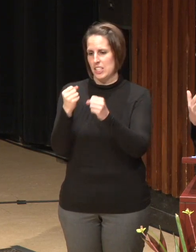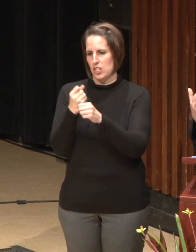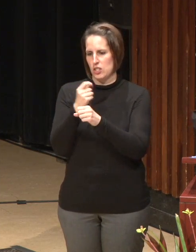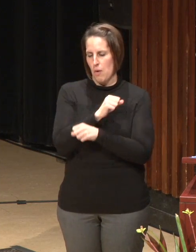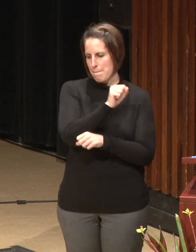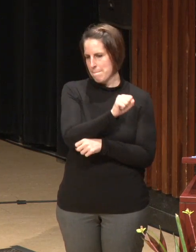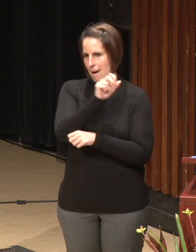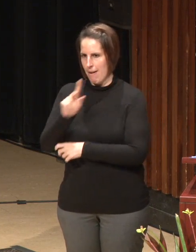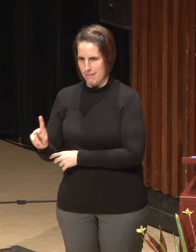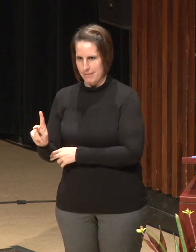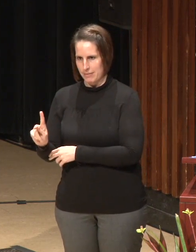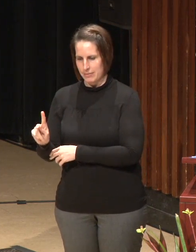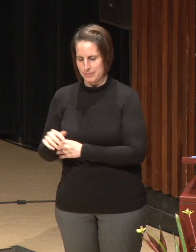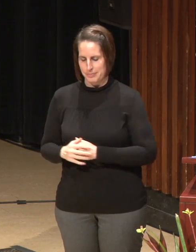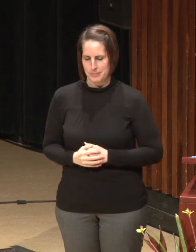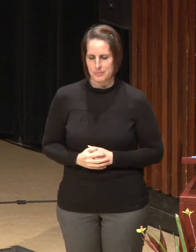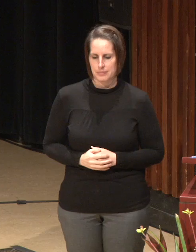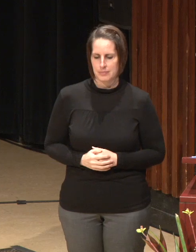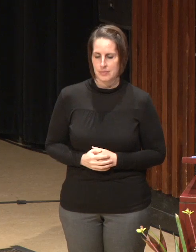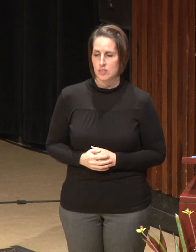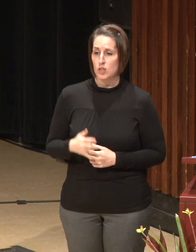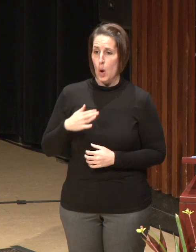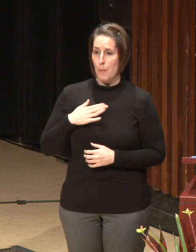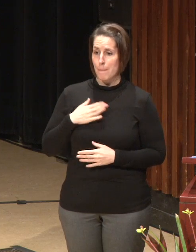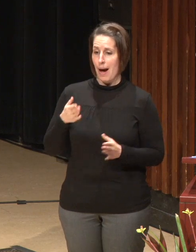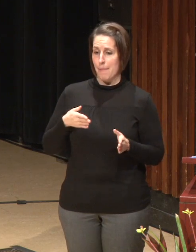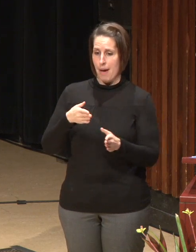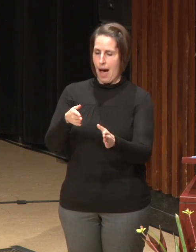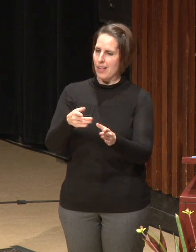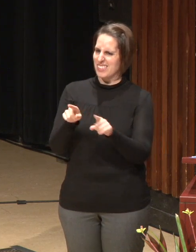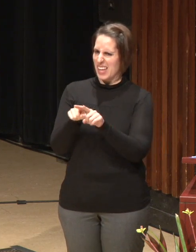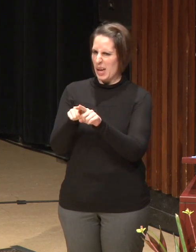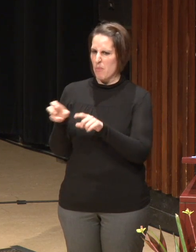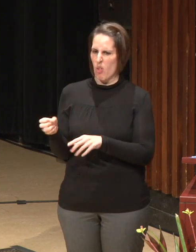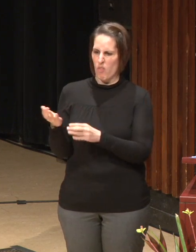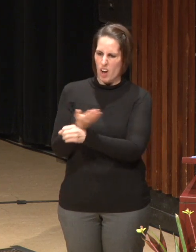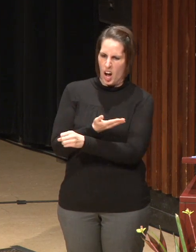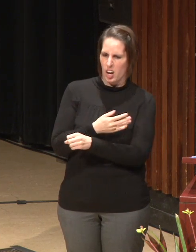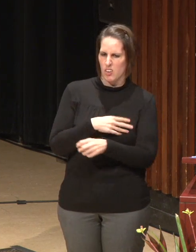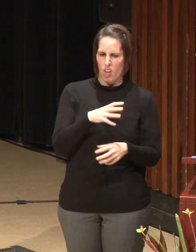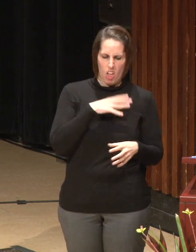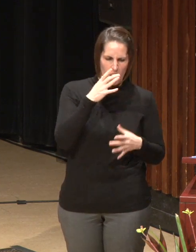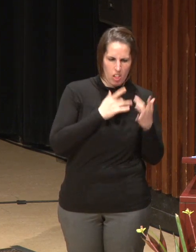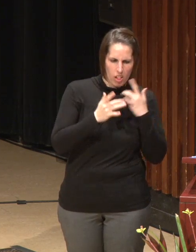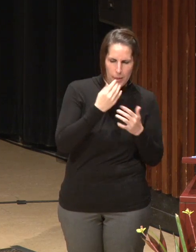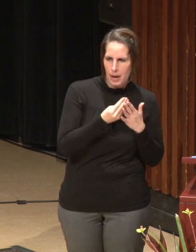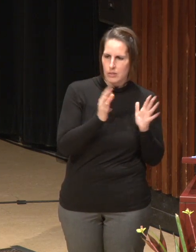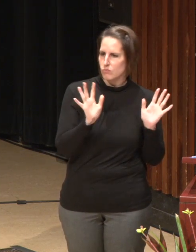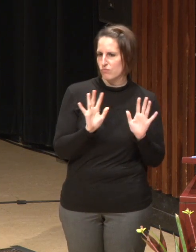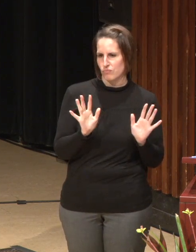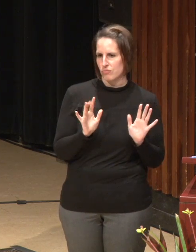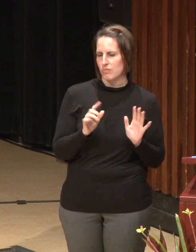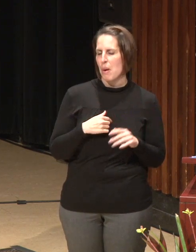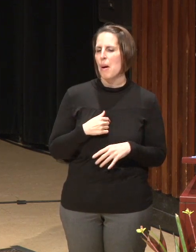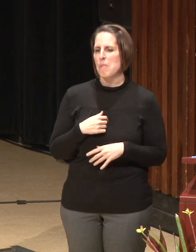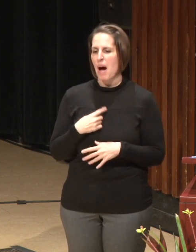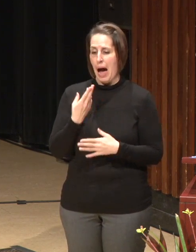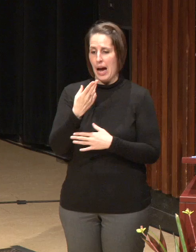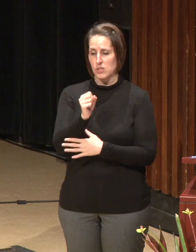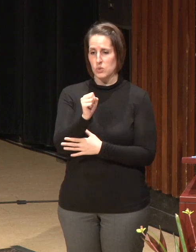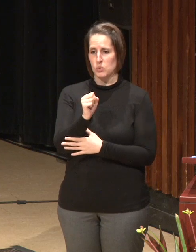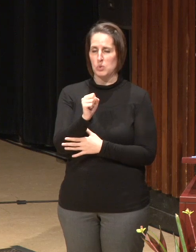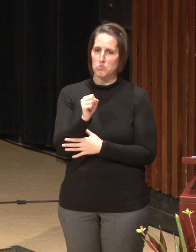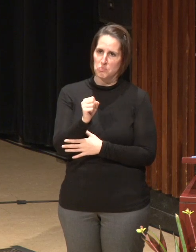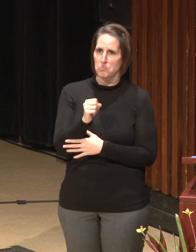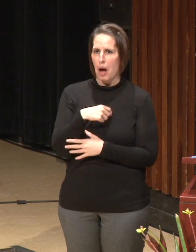Now, my own path wasn't quite as rocky as that, but it did have its share of obstacles. In high school, I wasn't sure which path